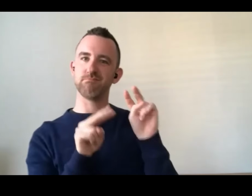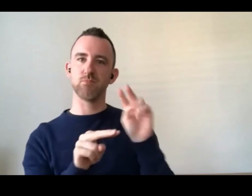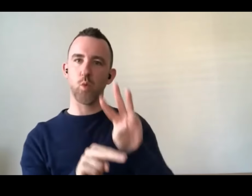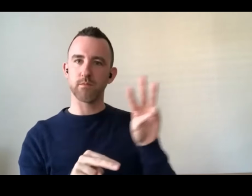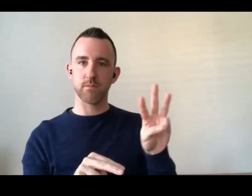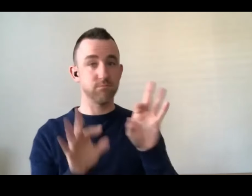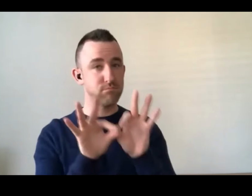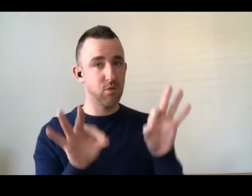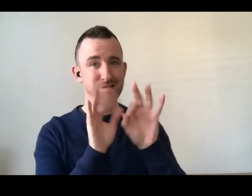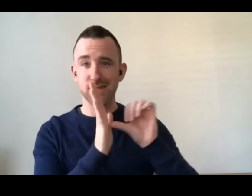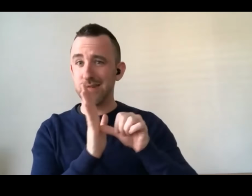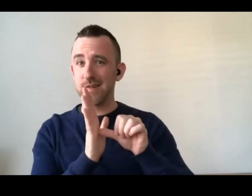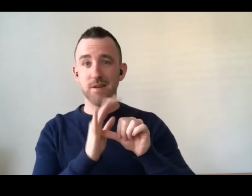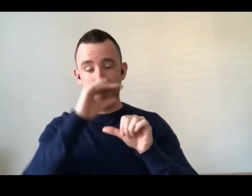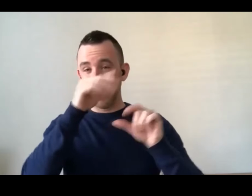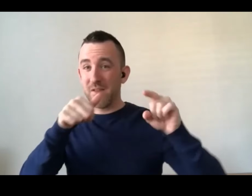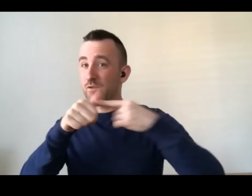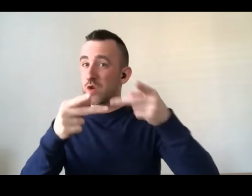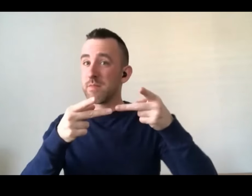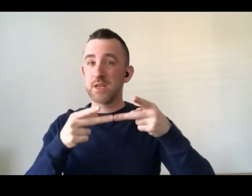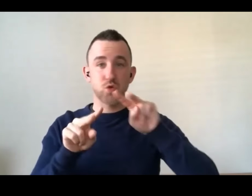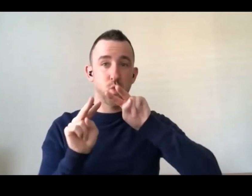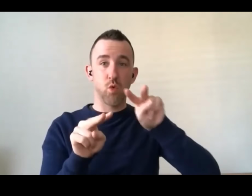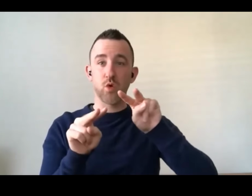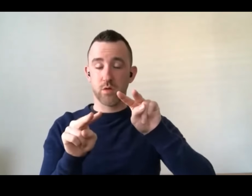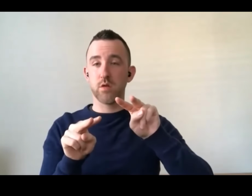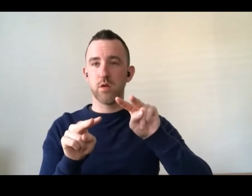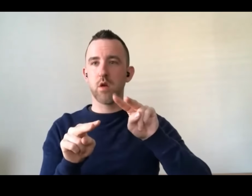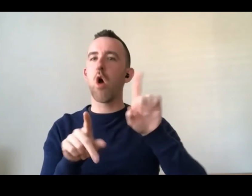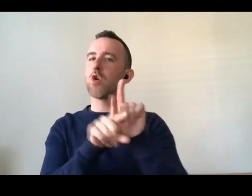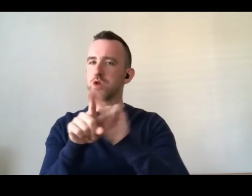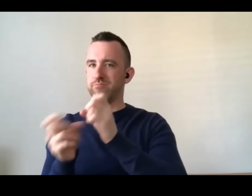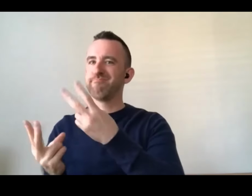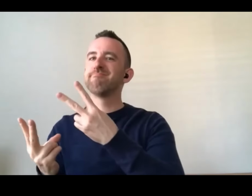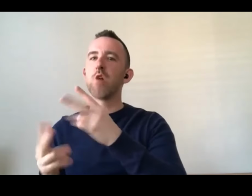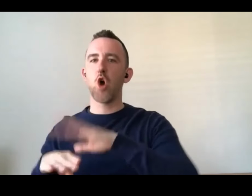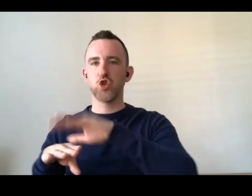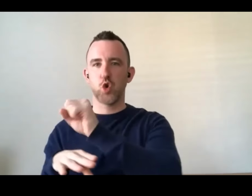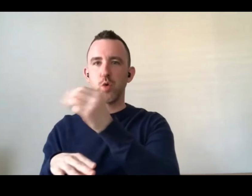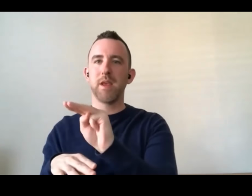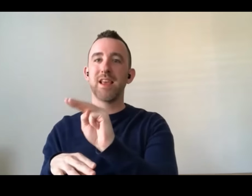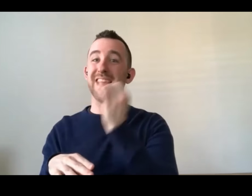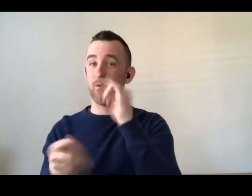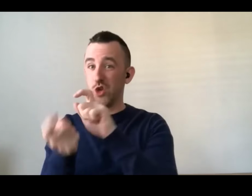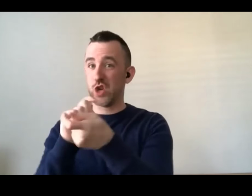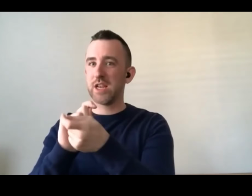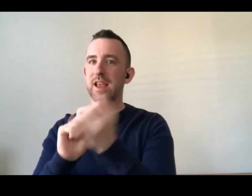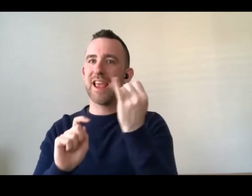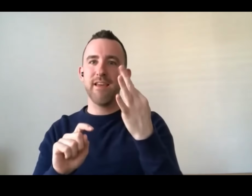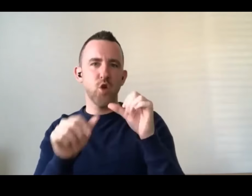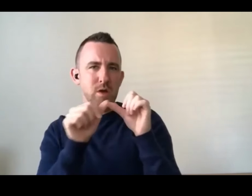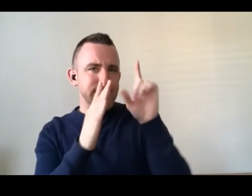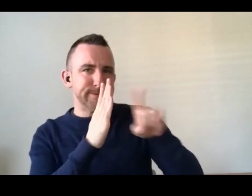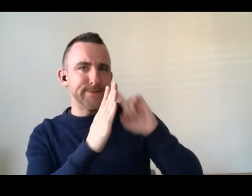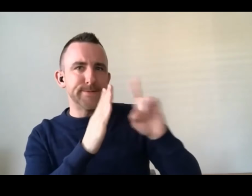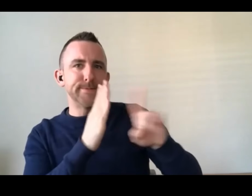That's your first place to look for any updates. We'll also post on social media subsequently once we changed it. But if you keep checking that